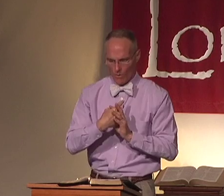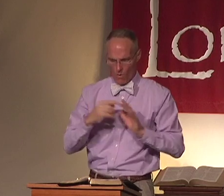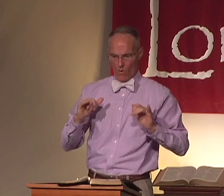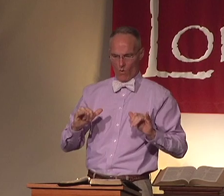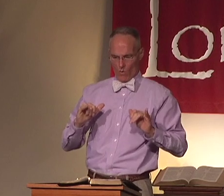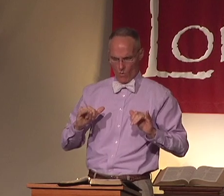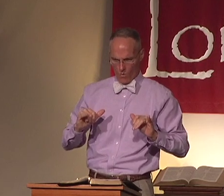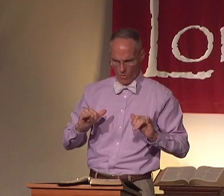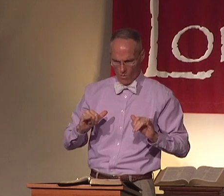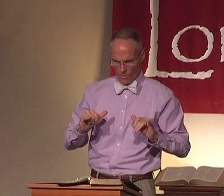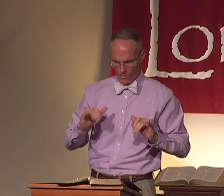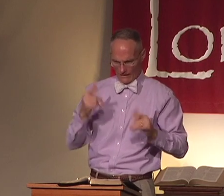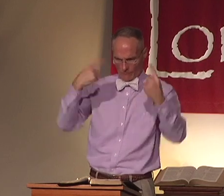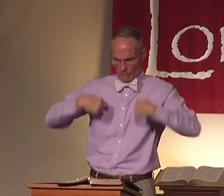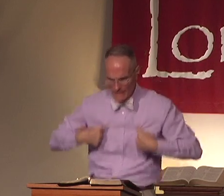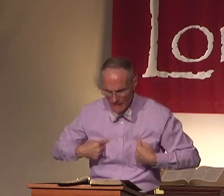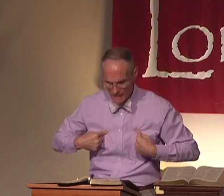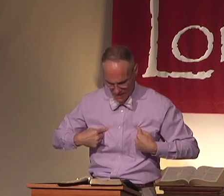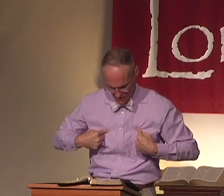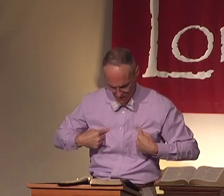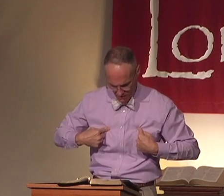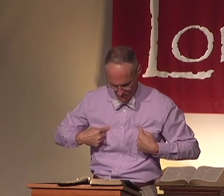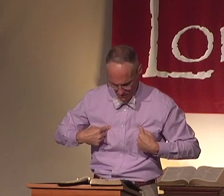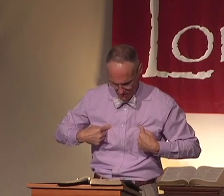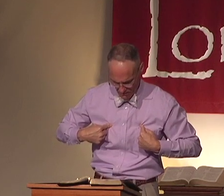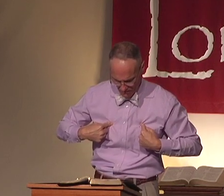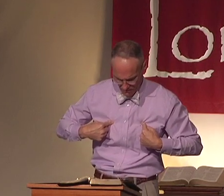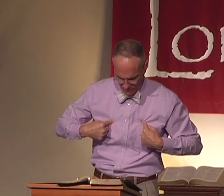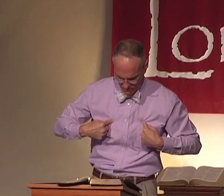It made sense. It convicted me. All this is for me.